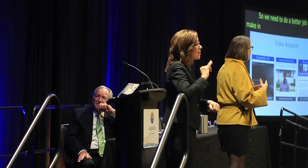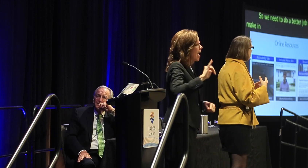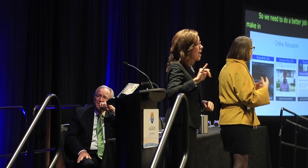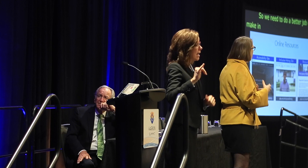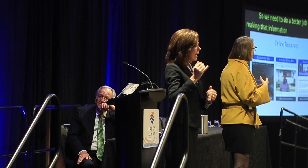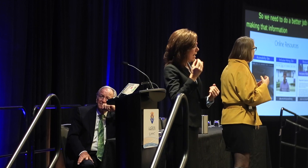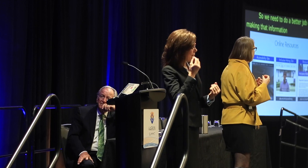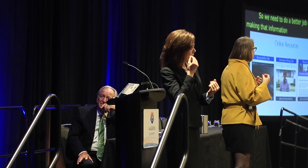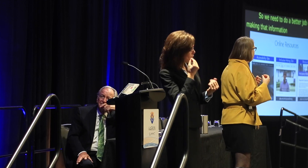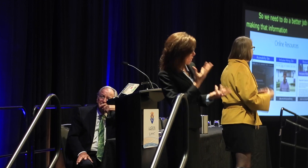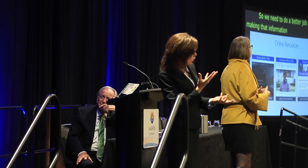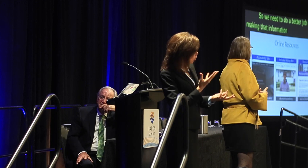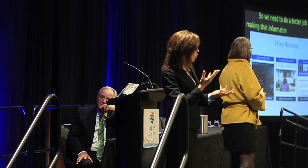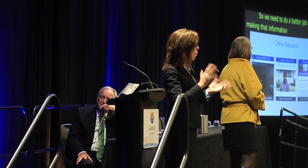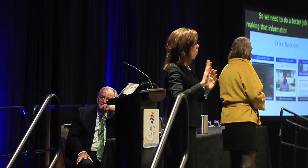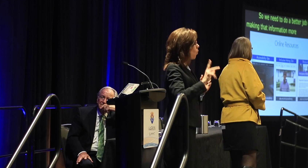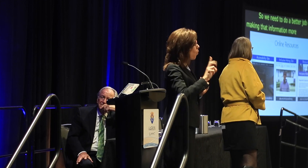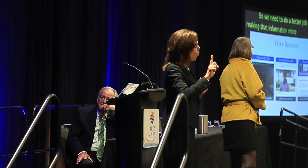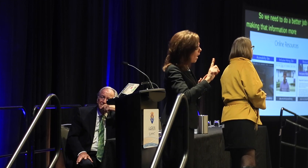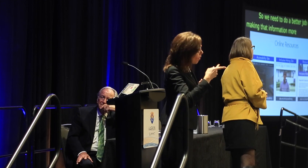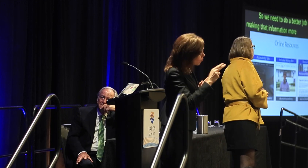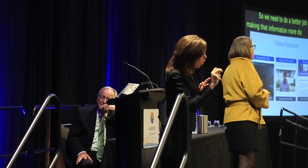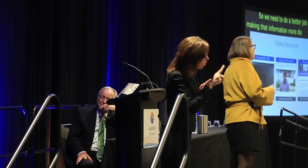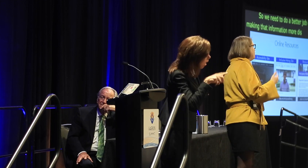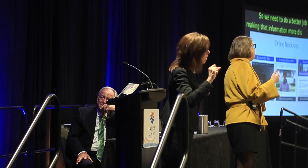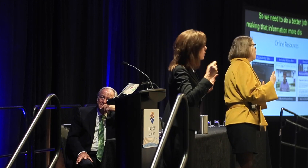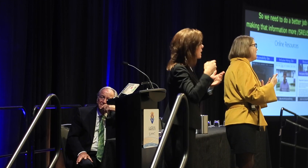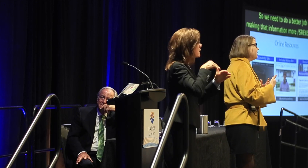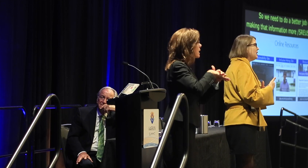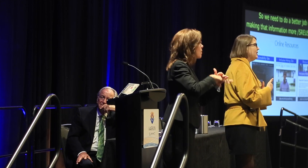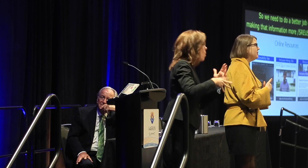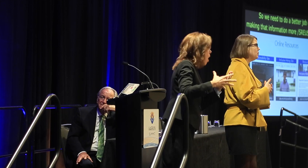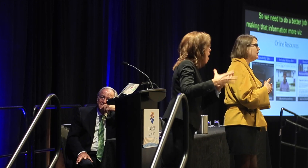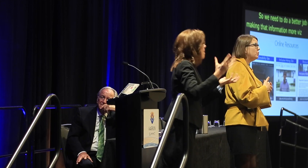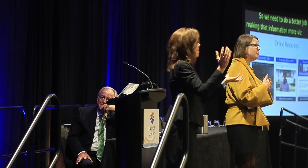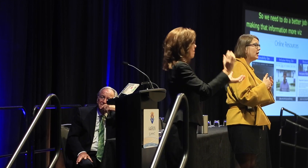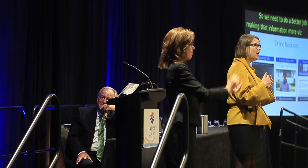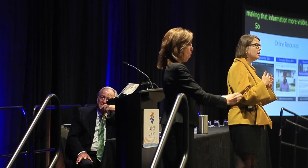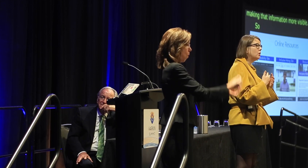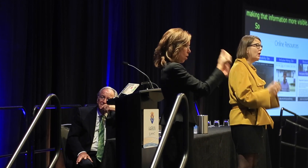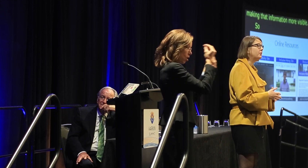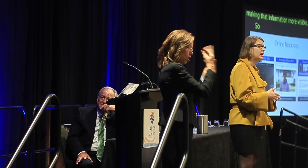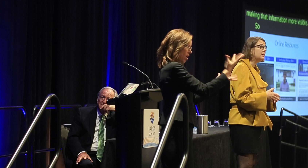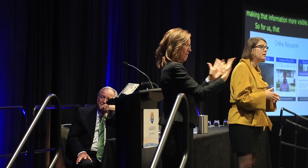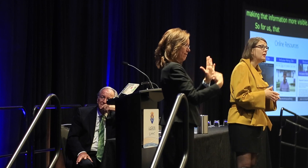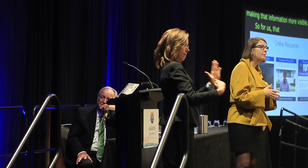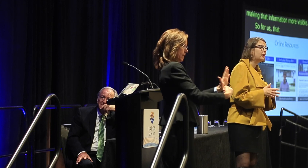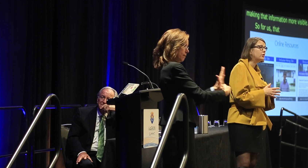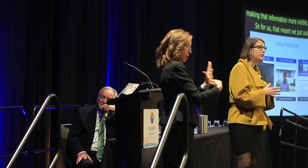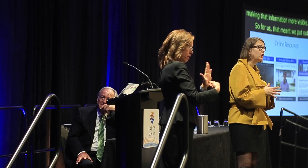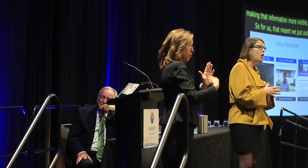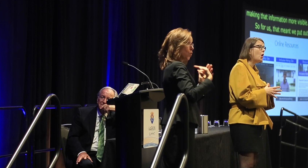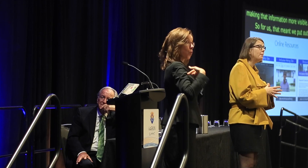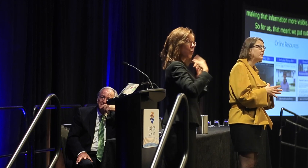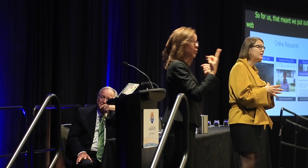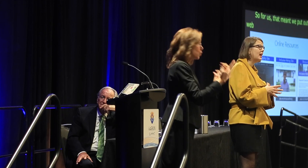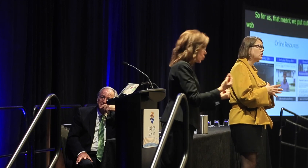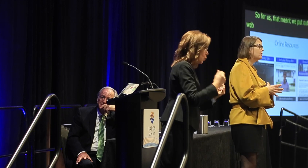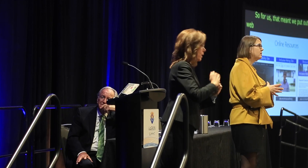information more visible. So for us, that meant that we put out a new website,